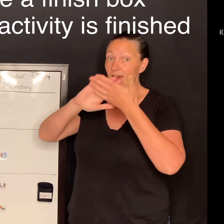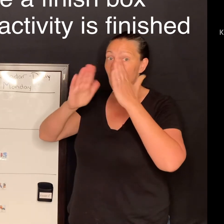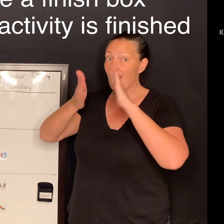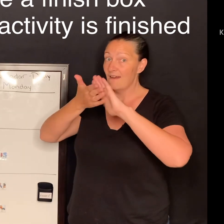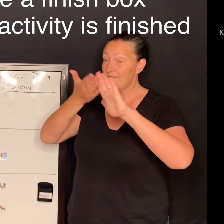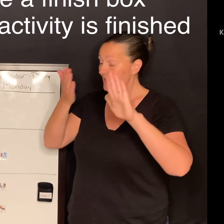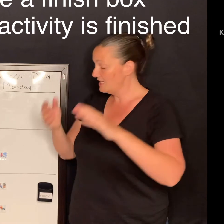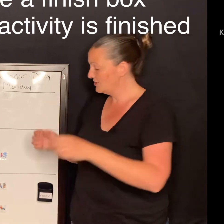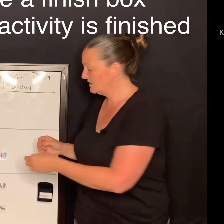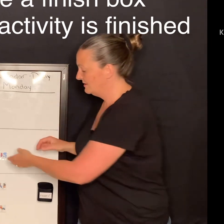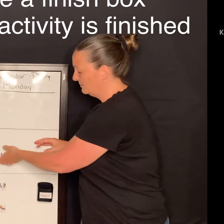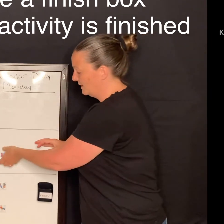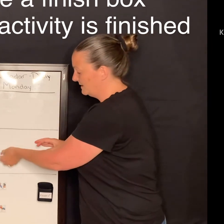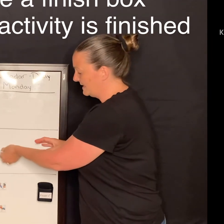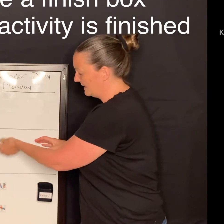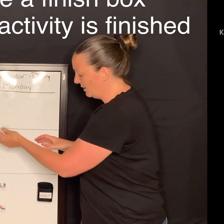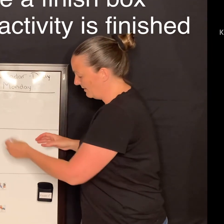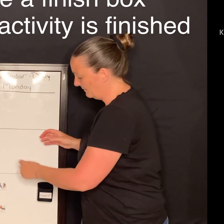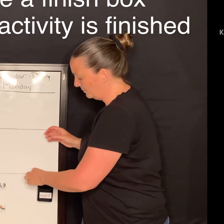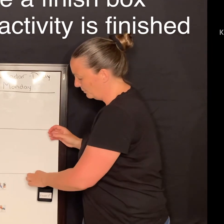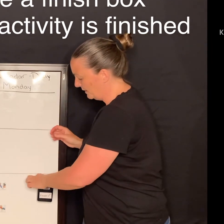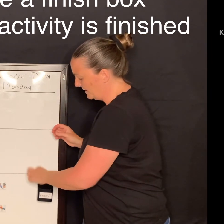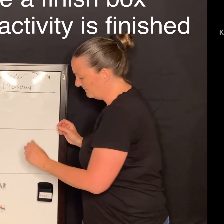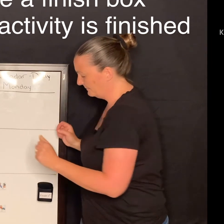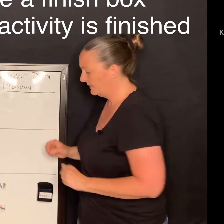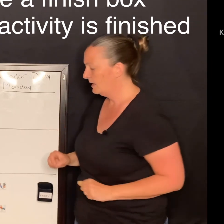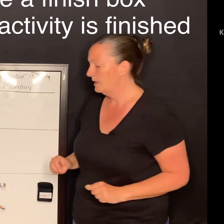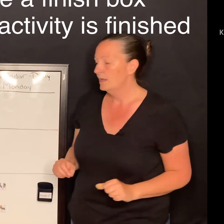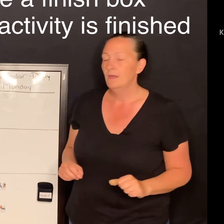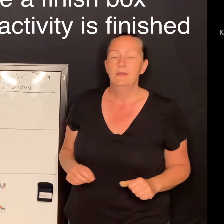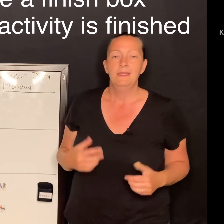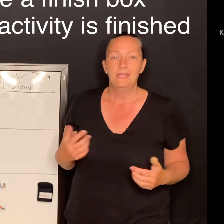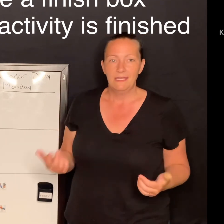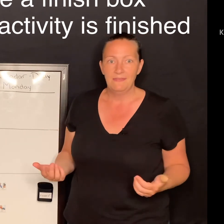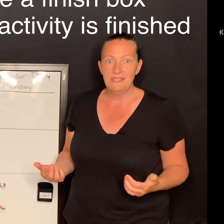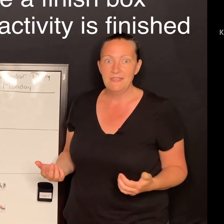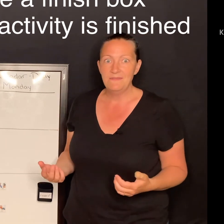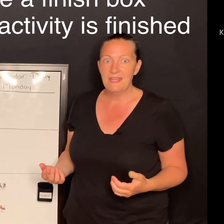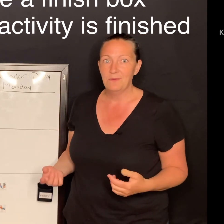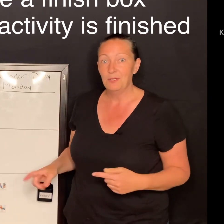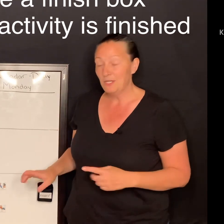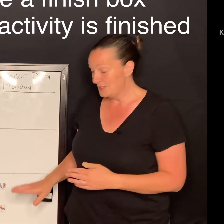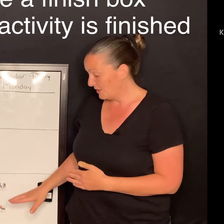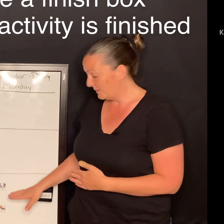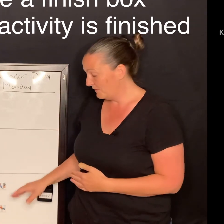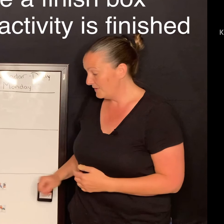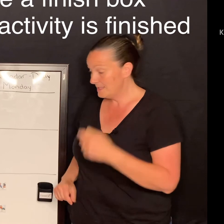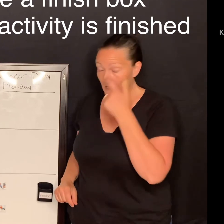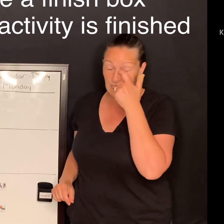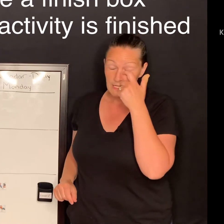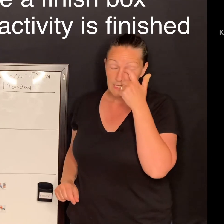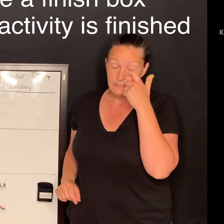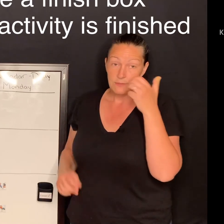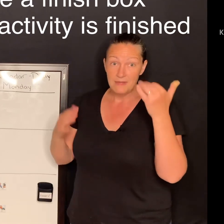are finished. We're going to take it off, put it in. In the evening, we're going to talk about our first thing. So